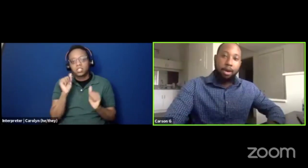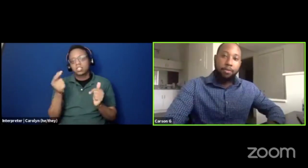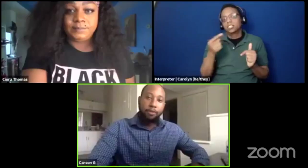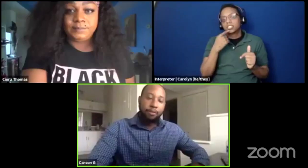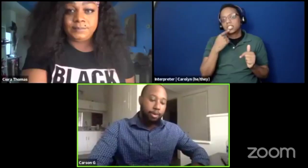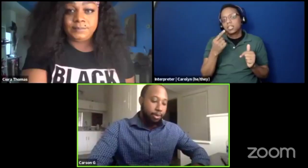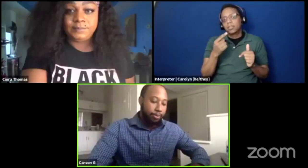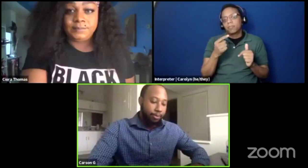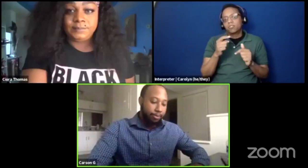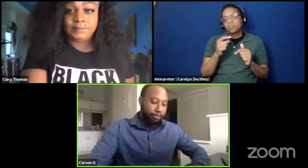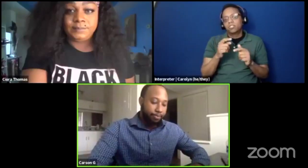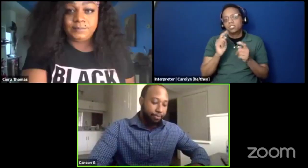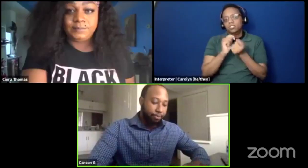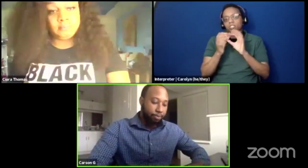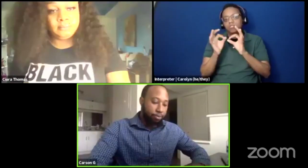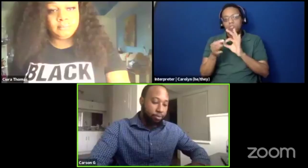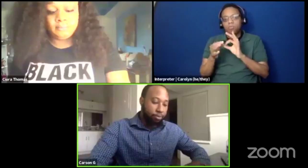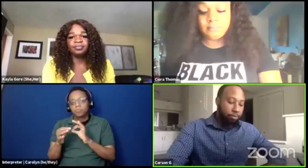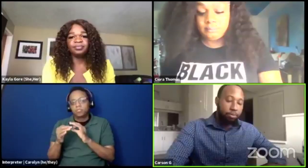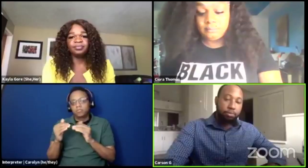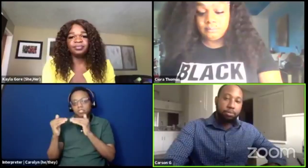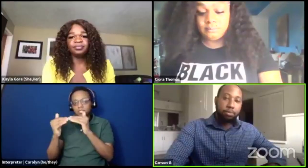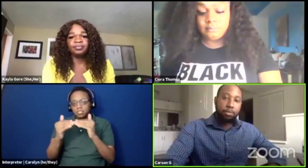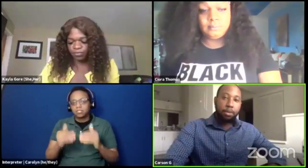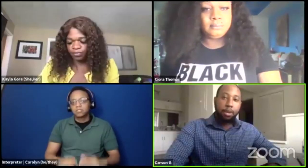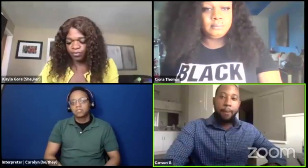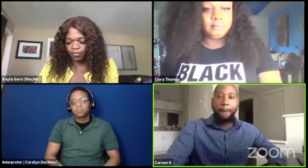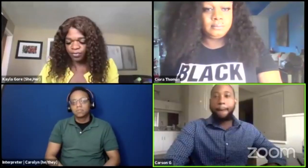transformative movement.